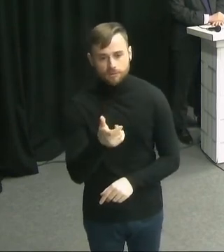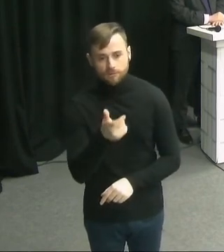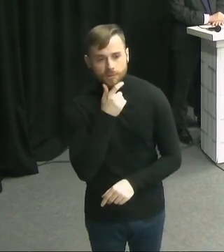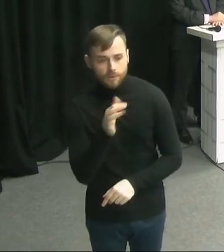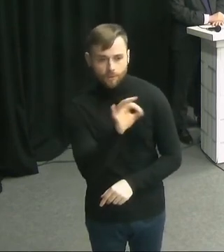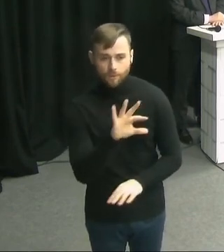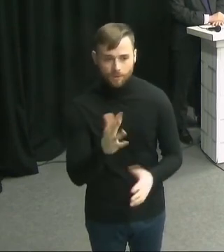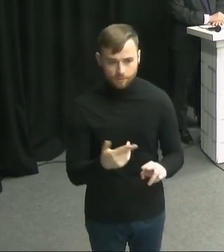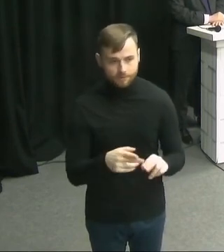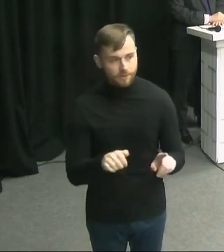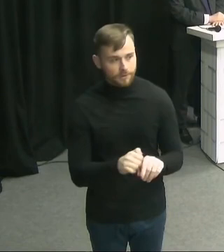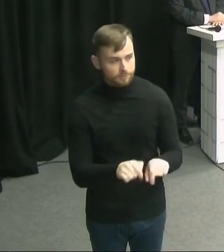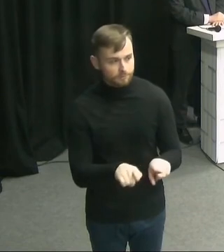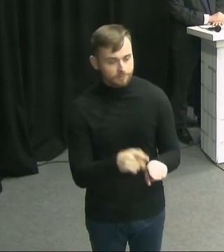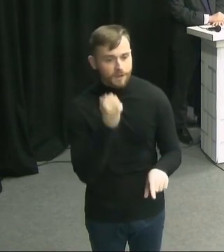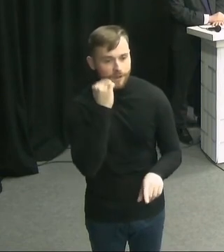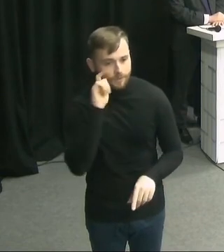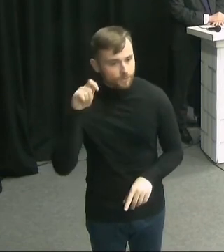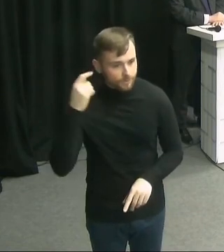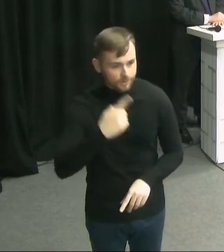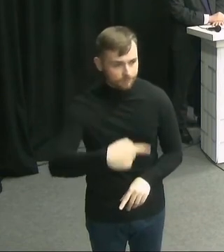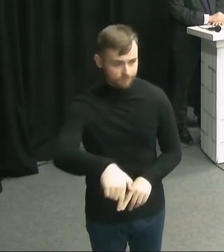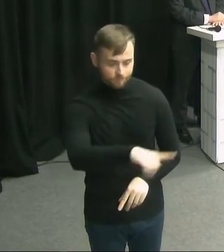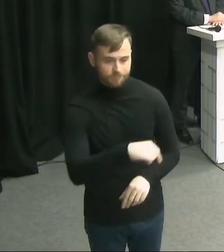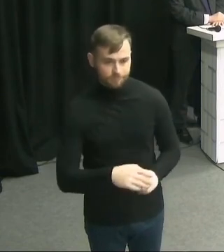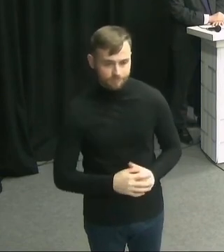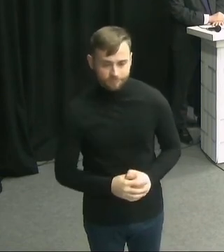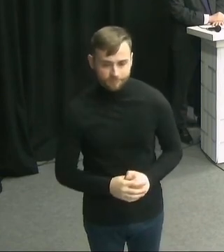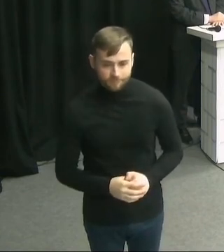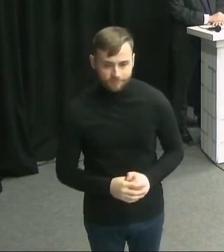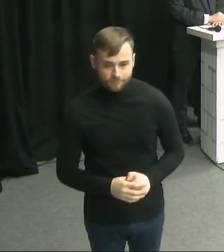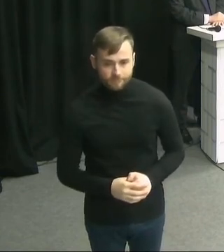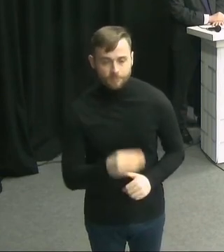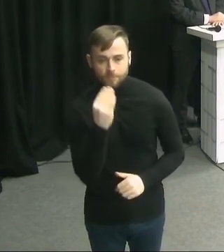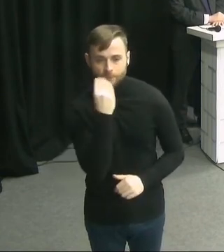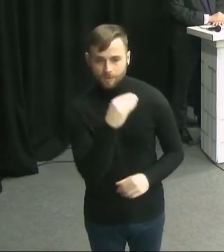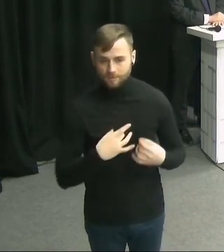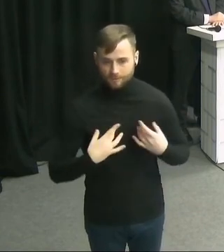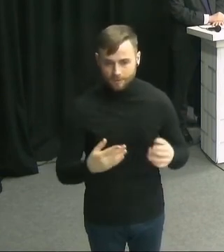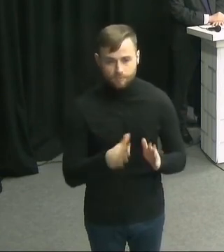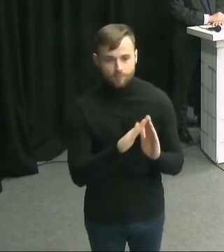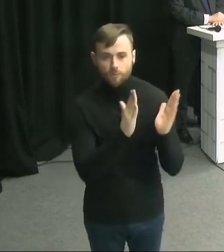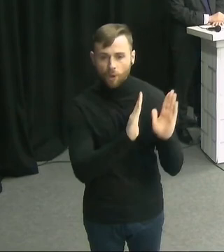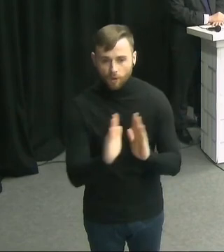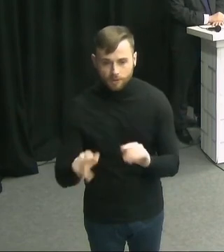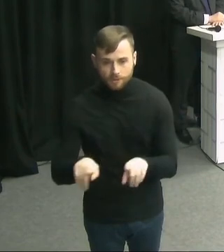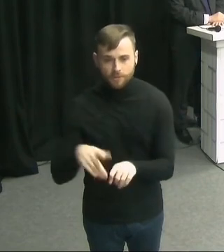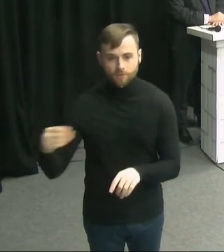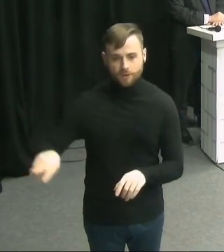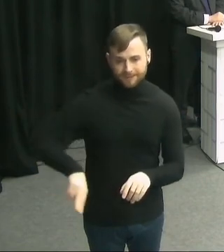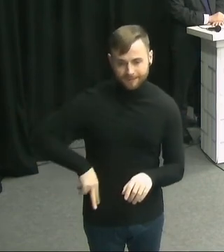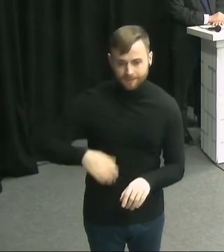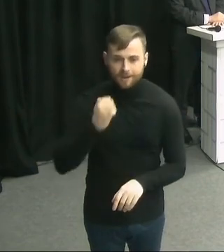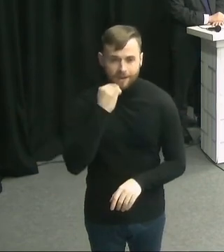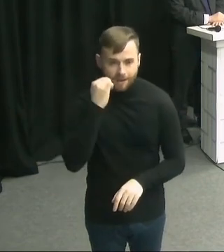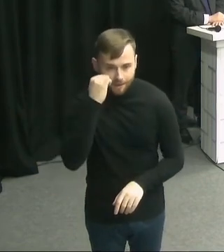our community to participate better in the discussion. And I would like to also thank the students' representation for a very good